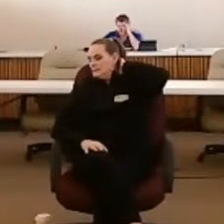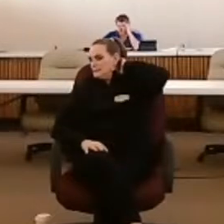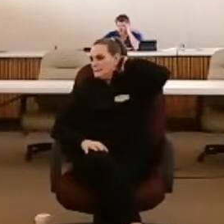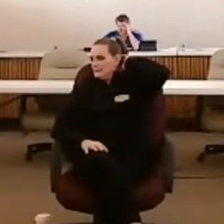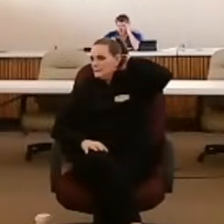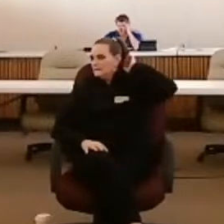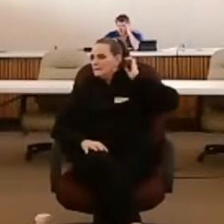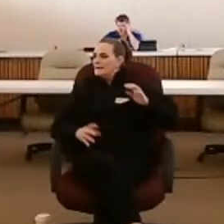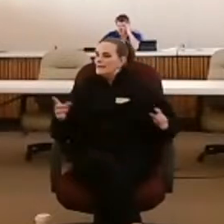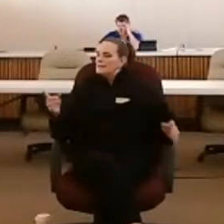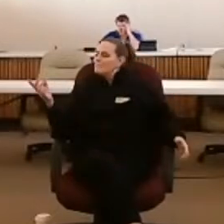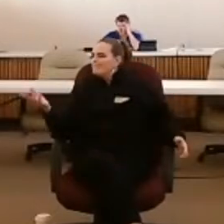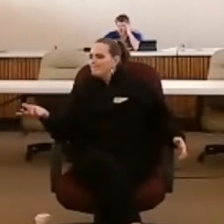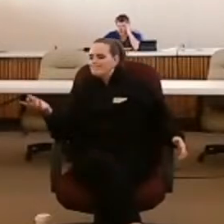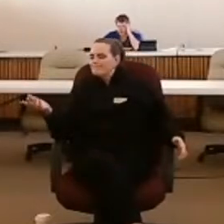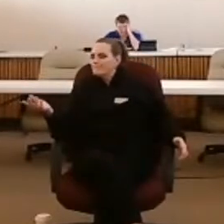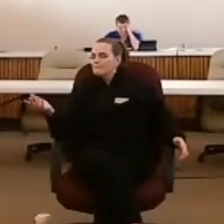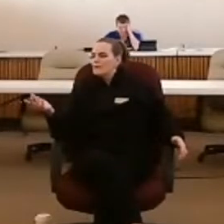Do we know